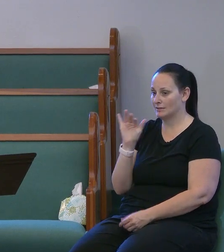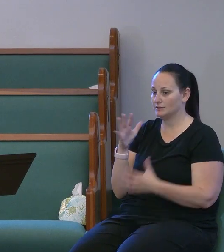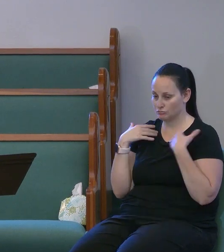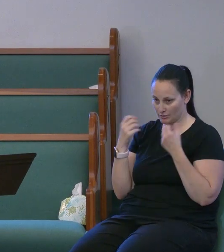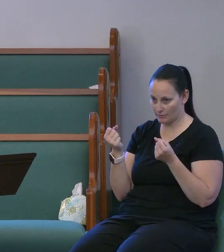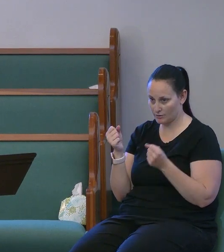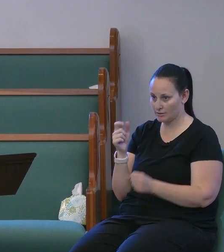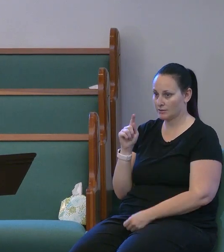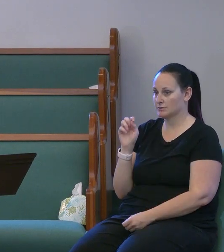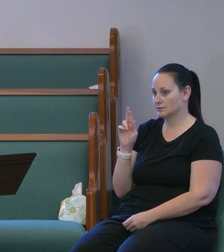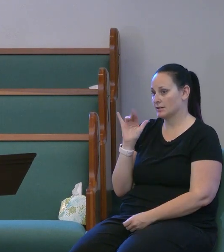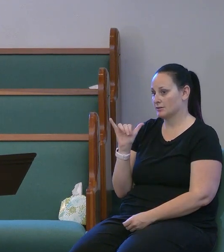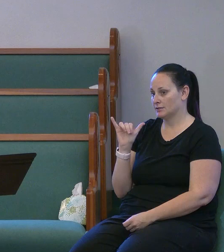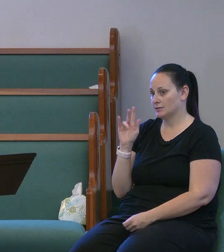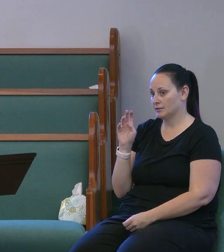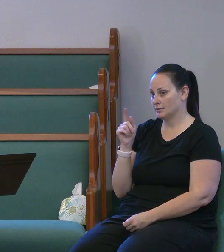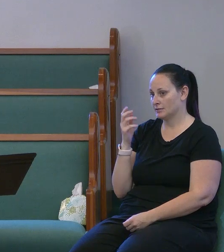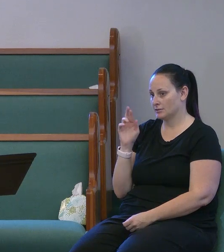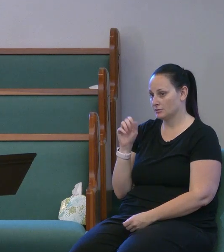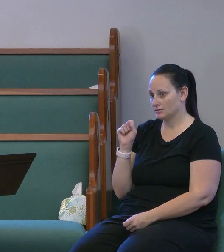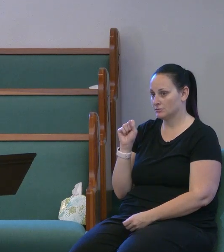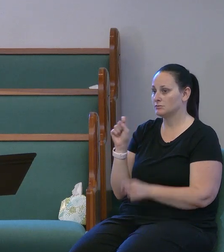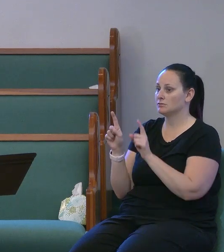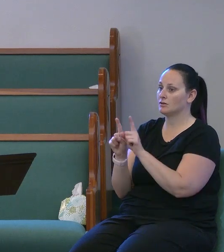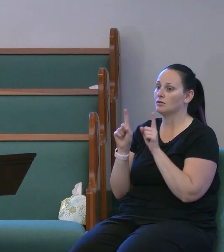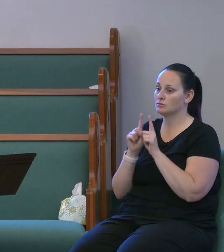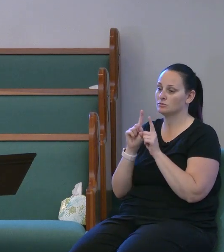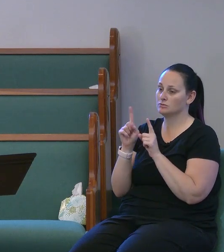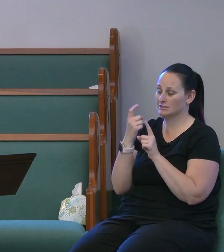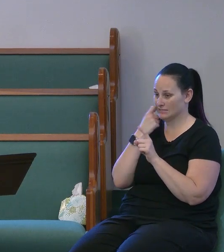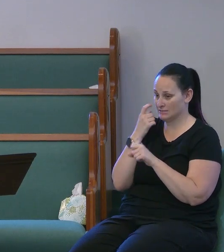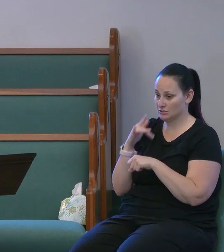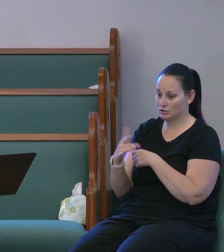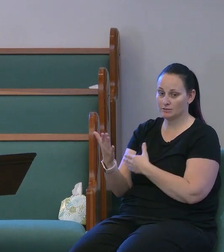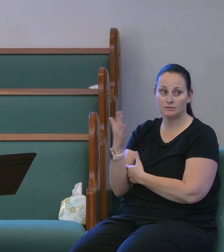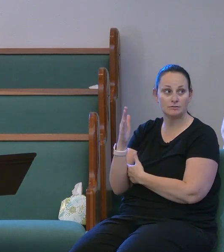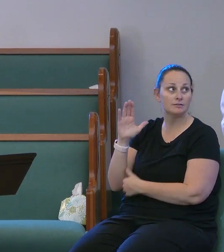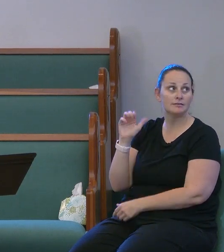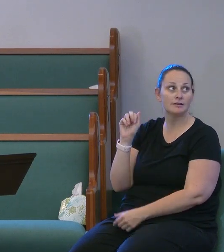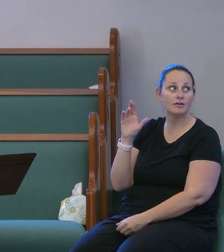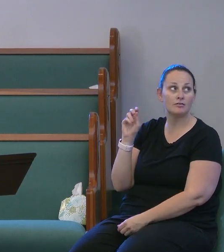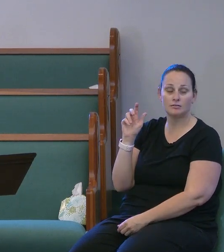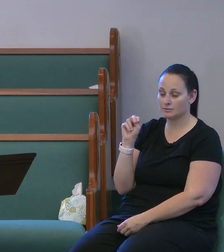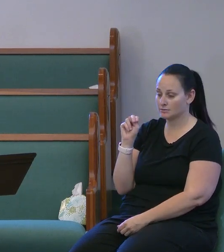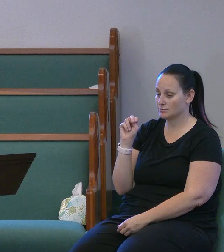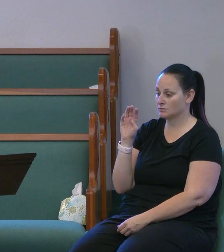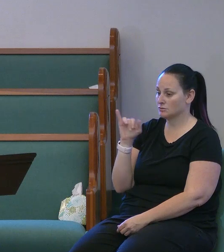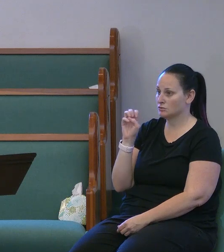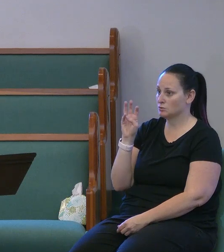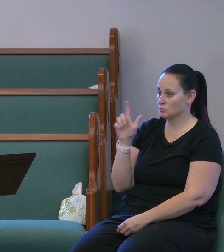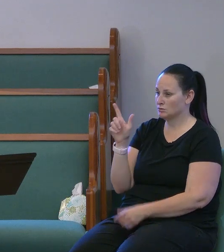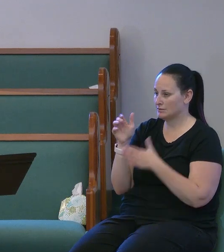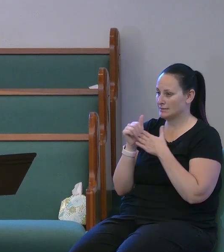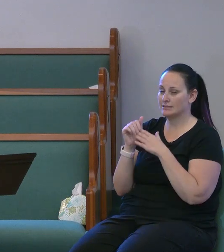and for Terry Peters. And then in addition, just early this morning, Carolyn Jewell, who was leading that class